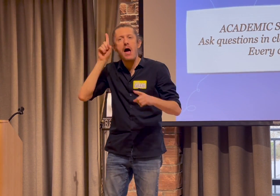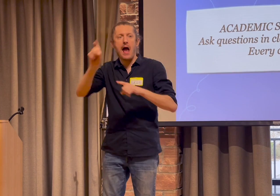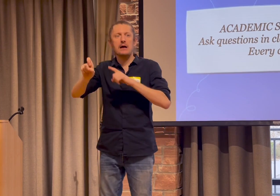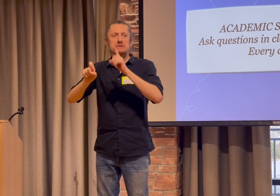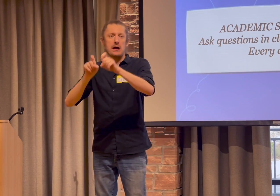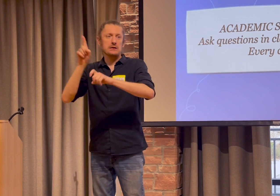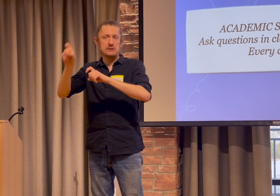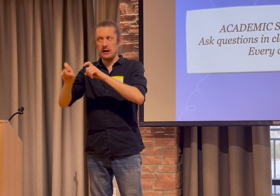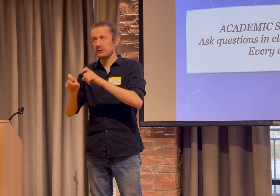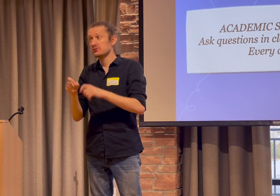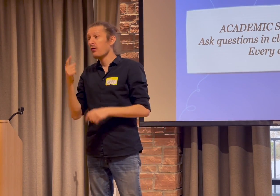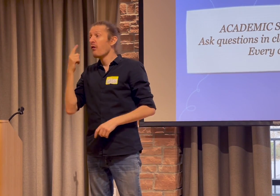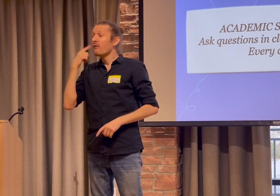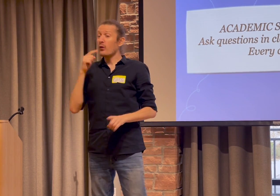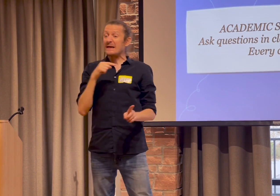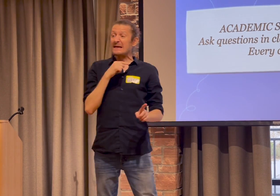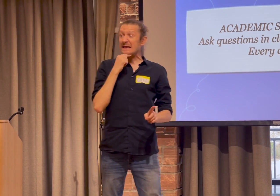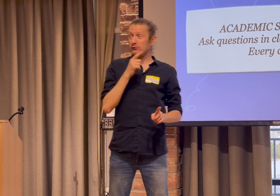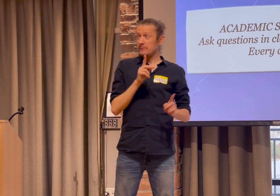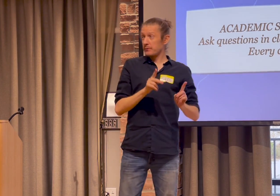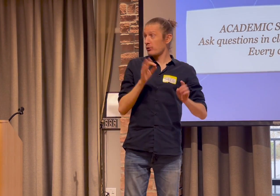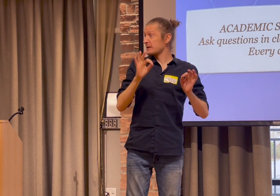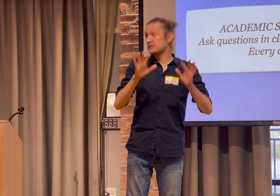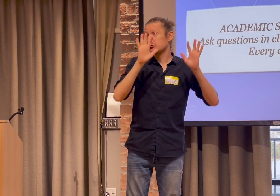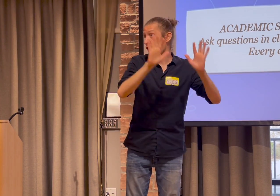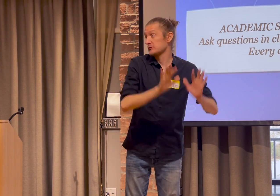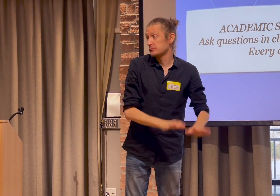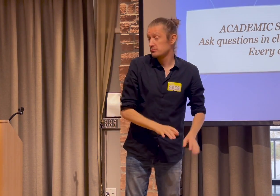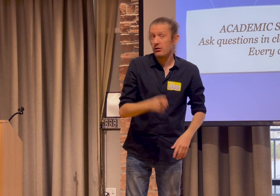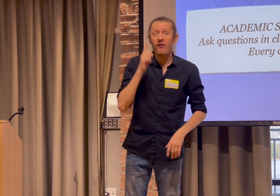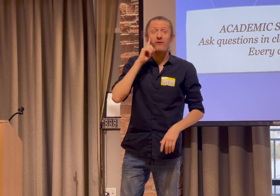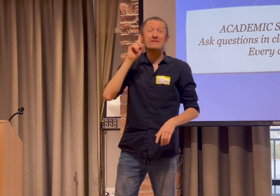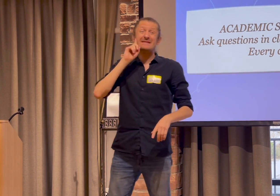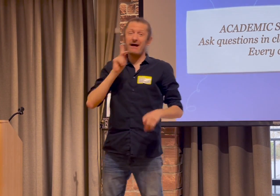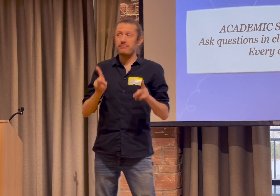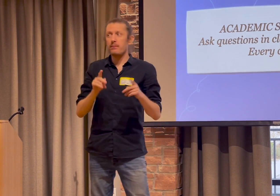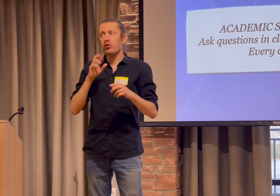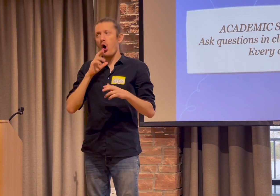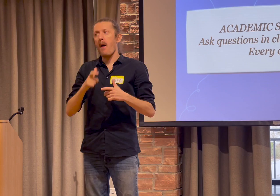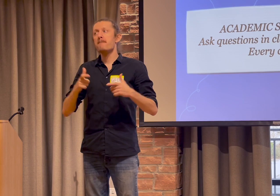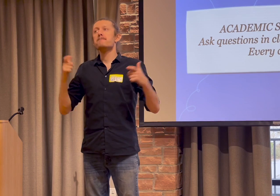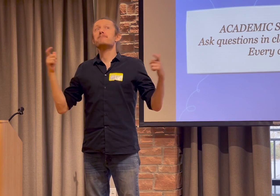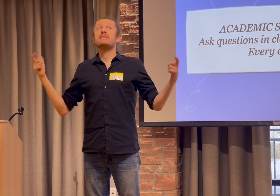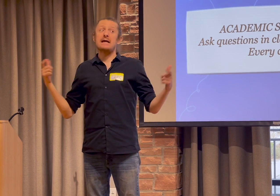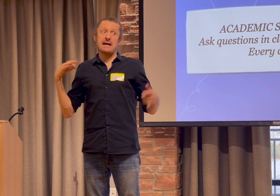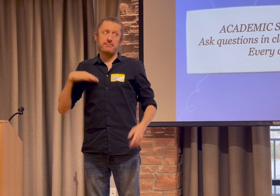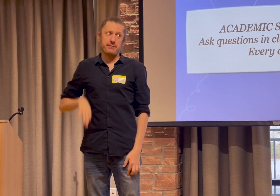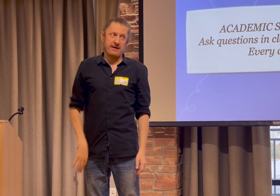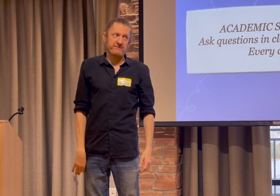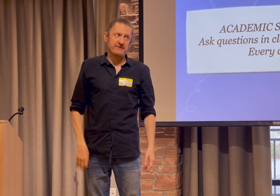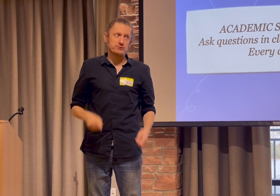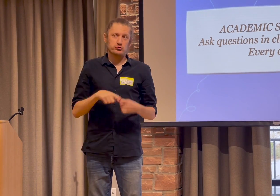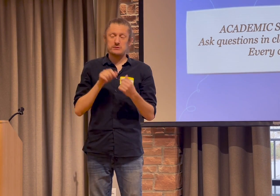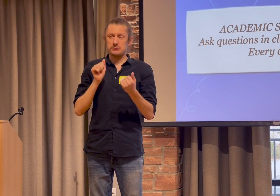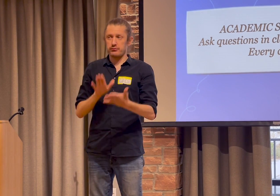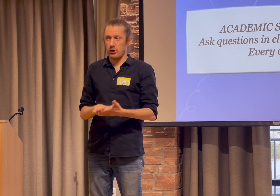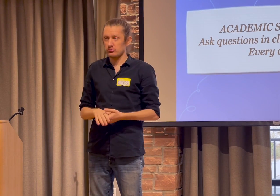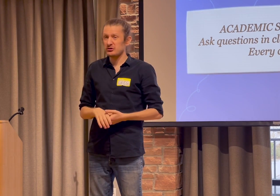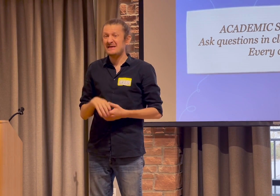working hard. And that also helps you learn better when you ask questions. This is also good advice for hearing people,